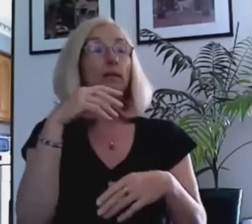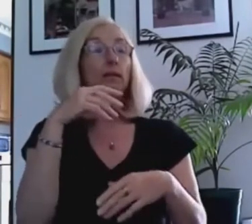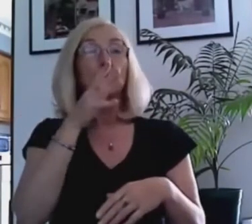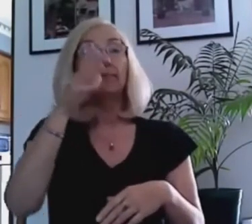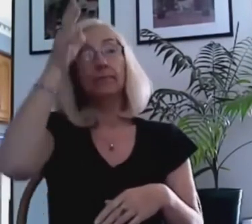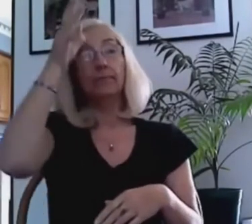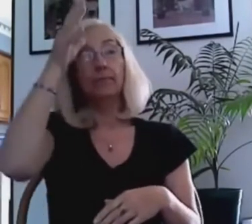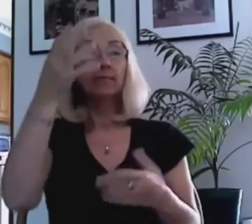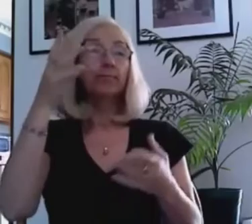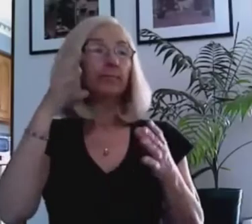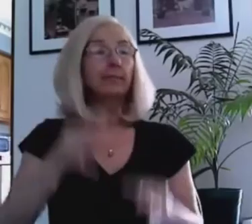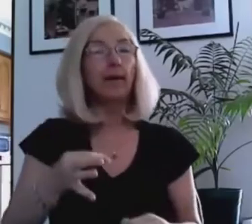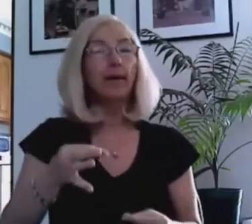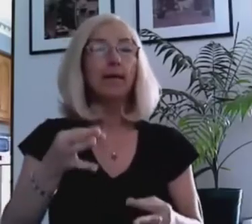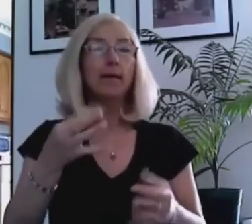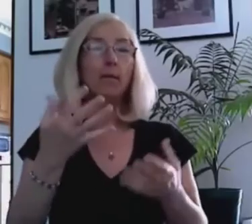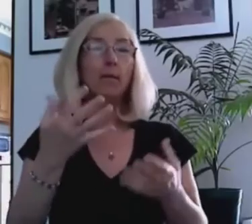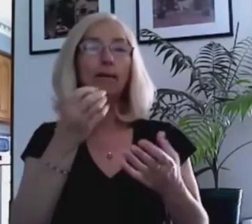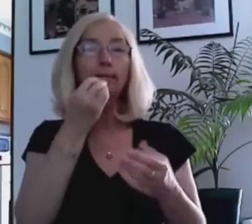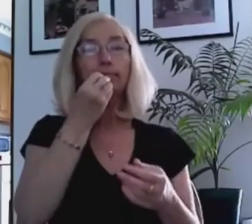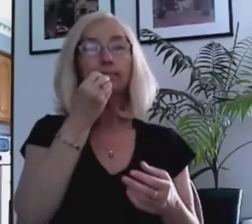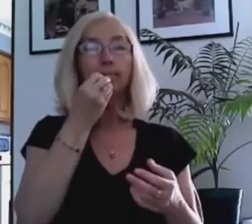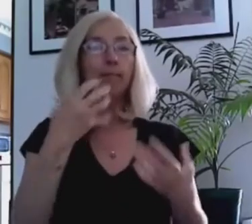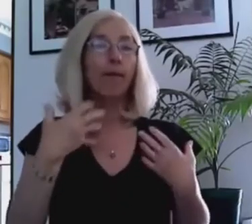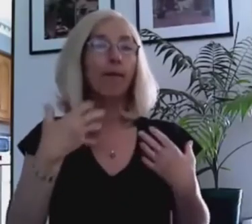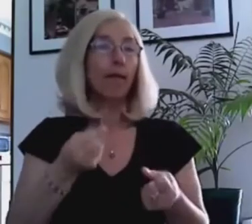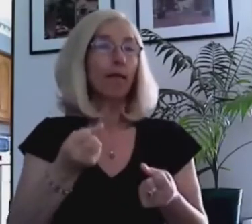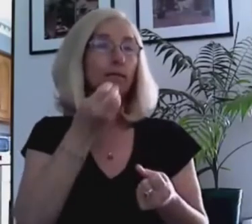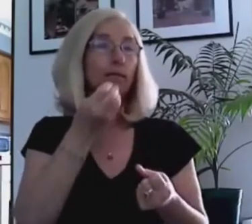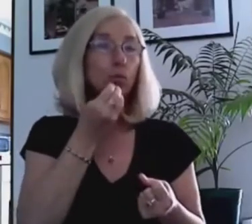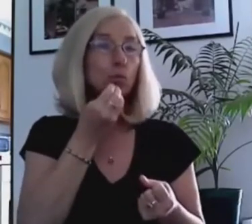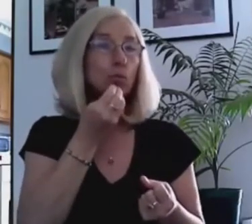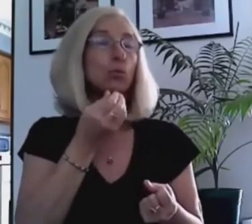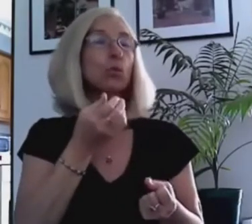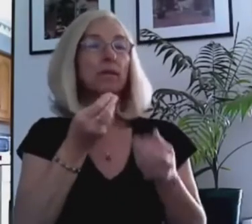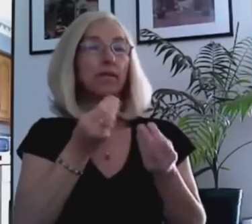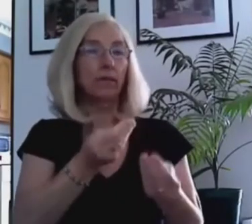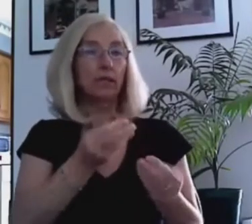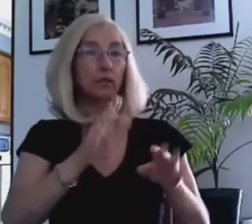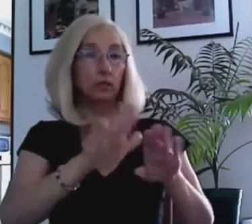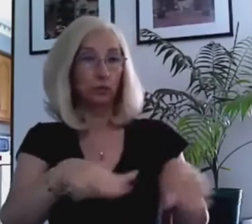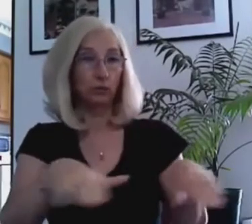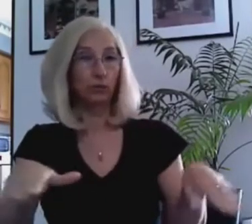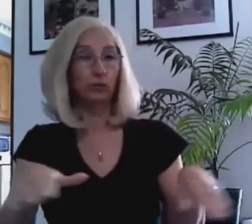I remember seeing so many stories happening, so I'd like to share one with you.